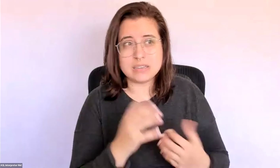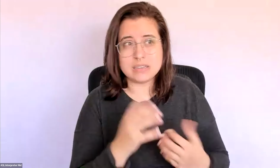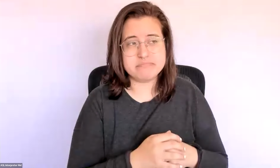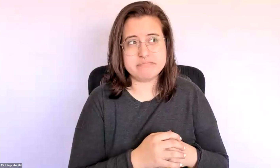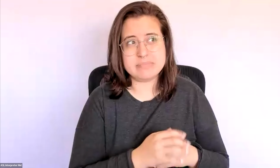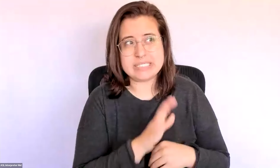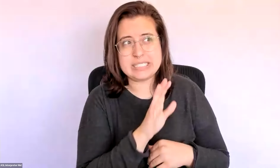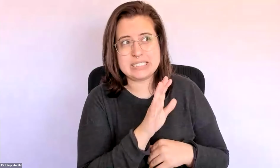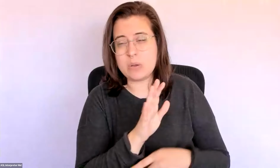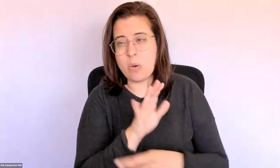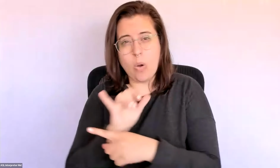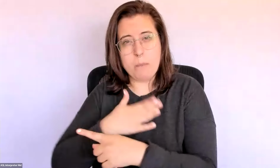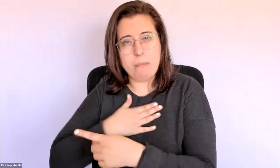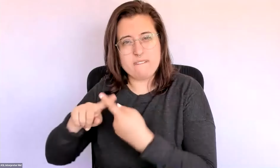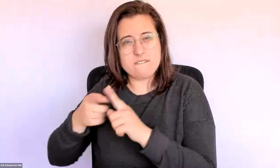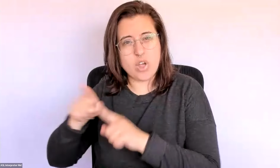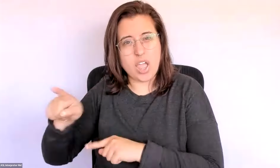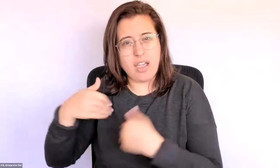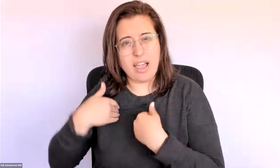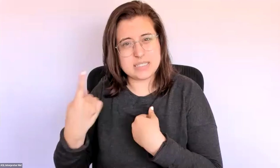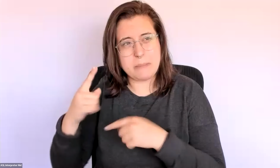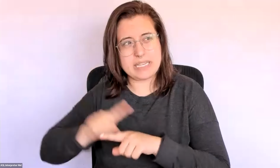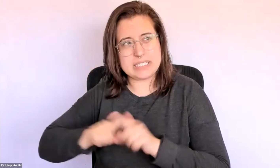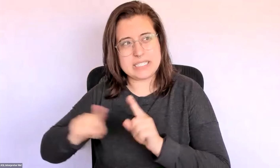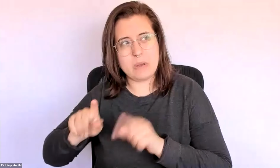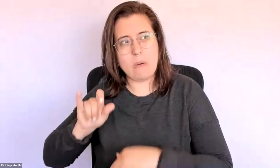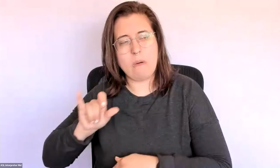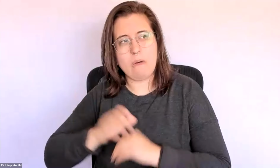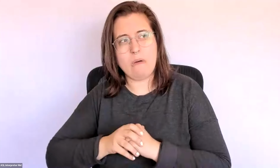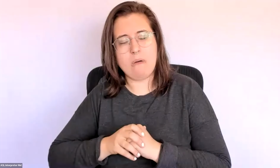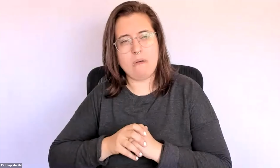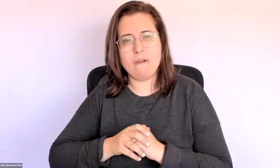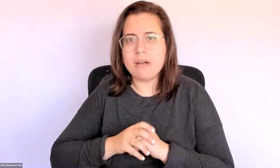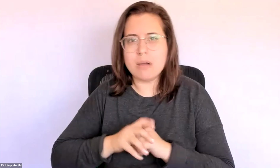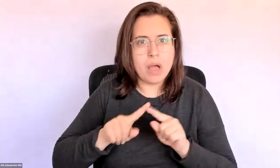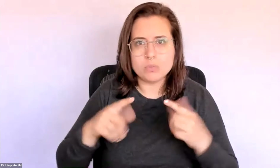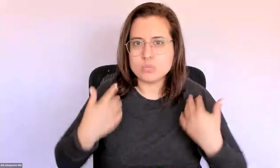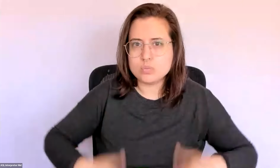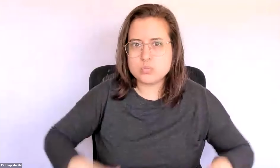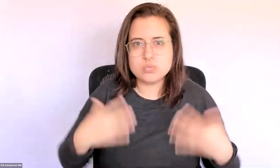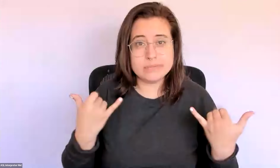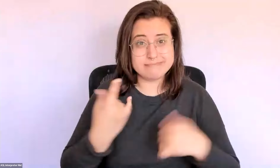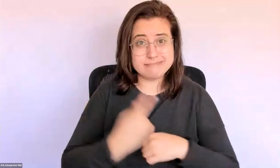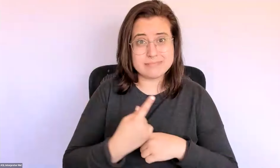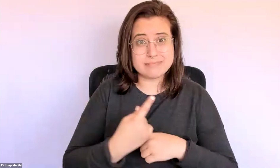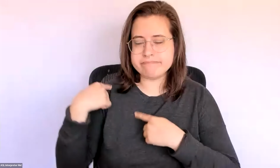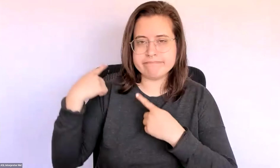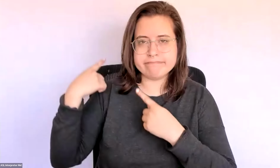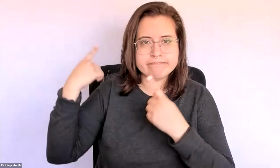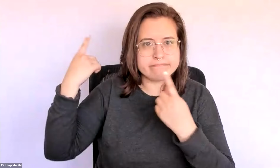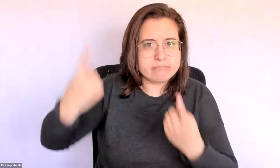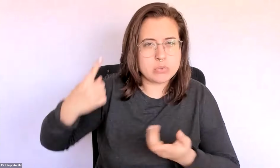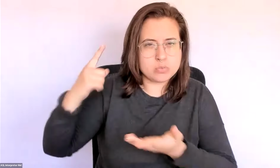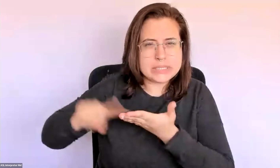your friend had. But how lucky are we today, because of years of